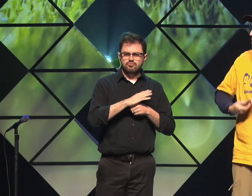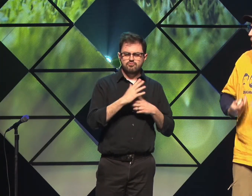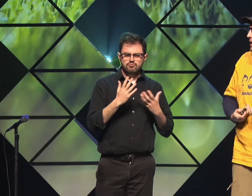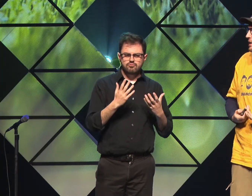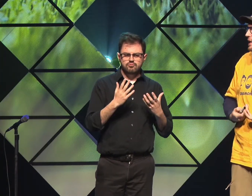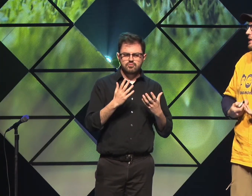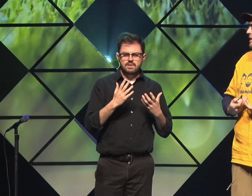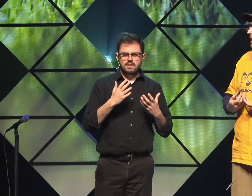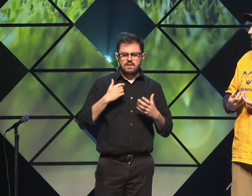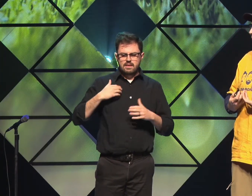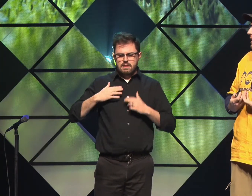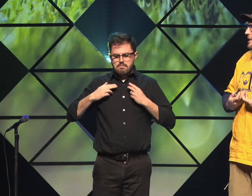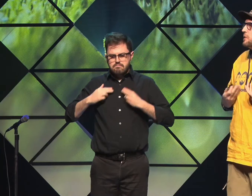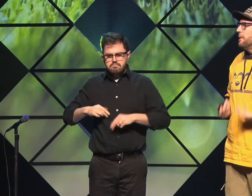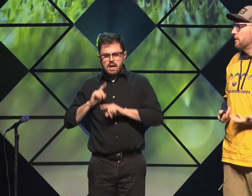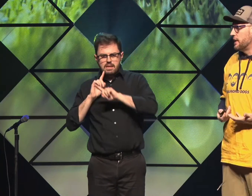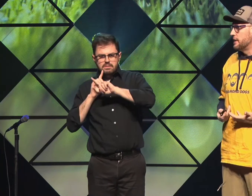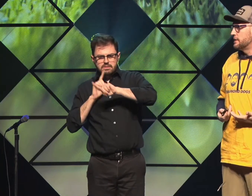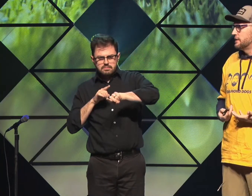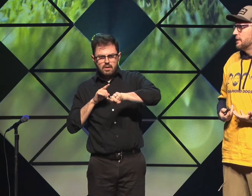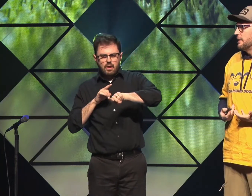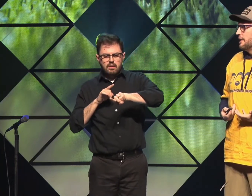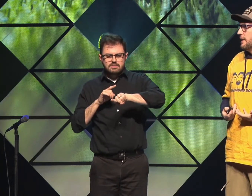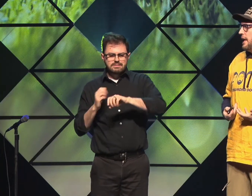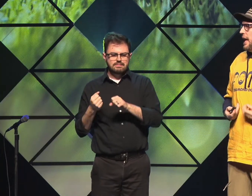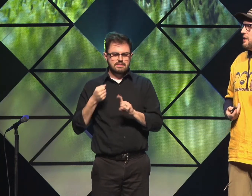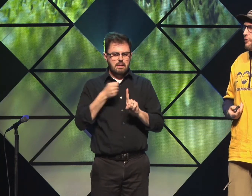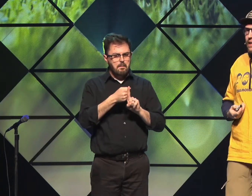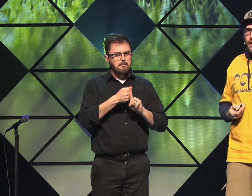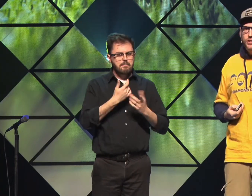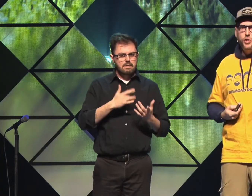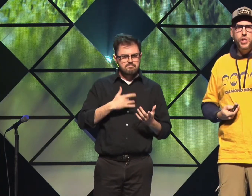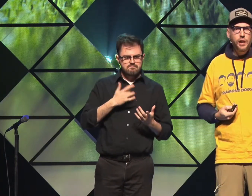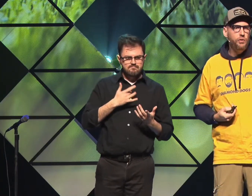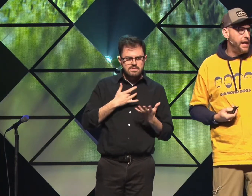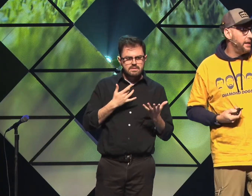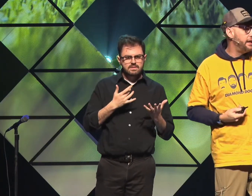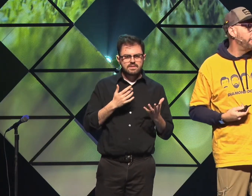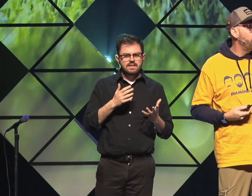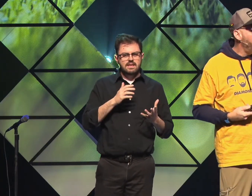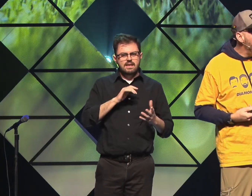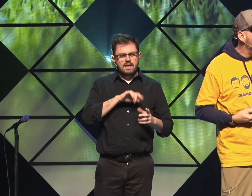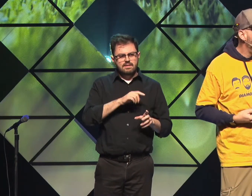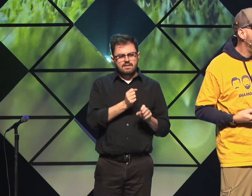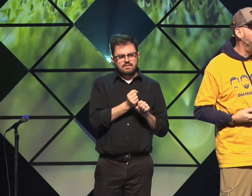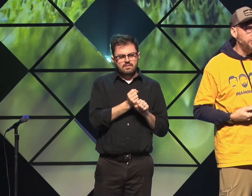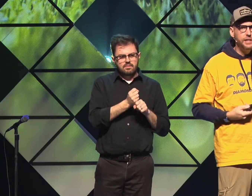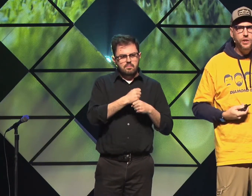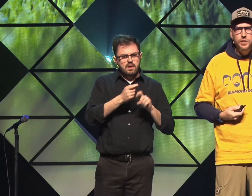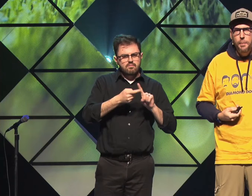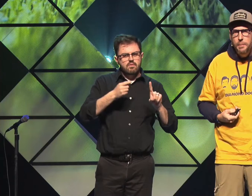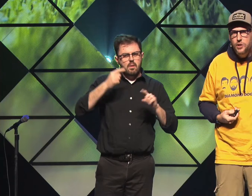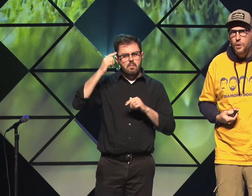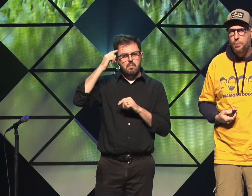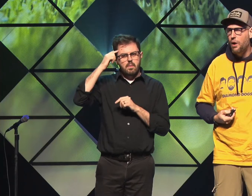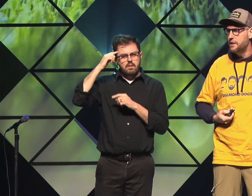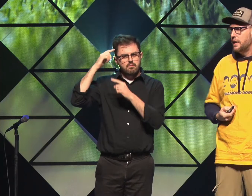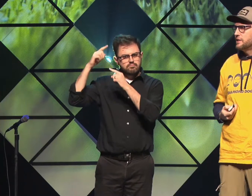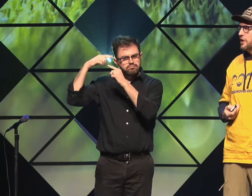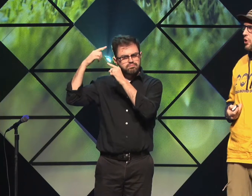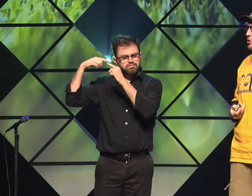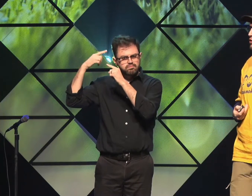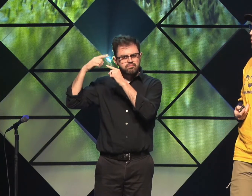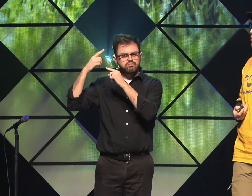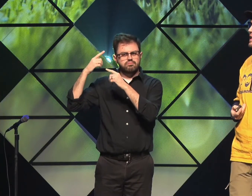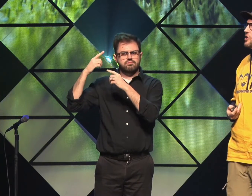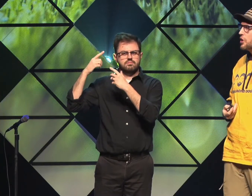emotional, bodily experience. And the feelings are generated then from our mental thoughts, right? So there's a mental process